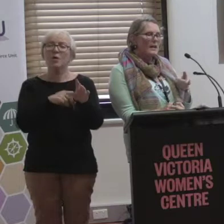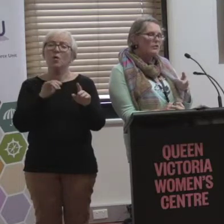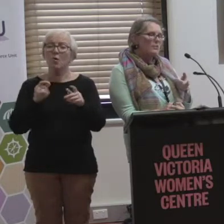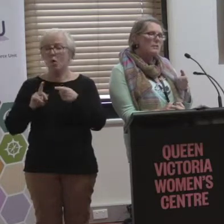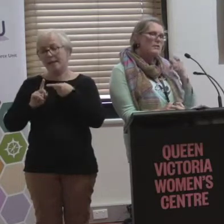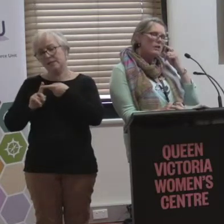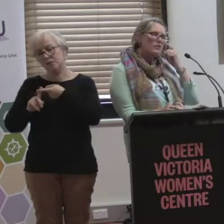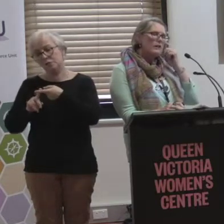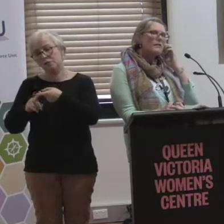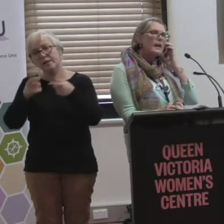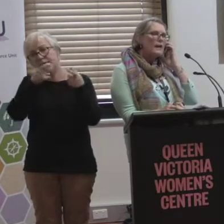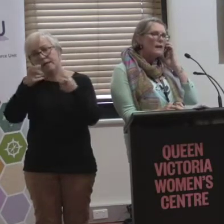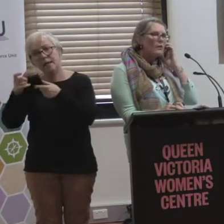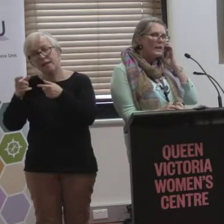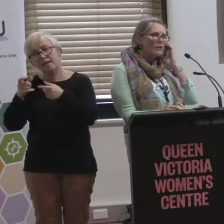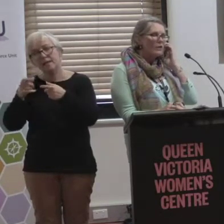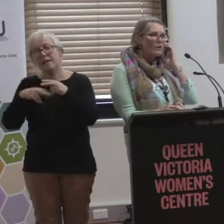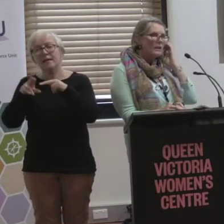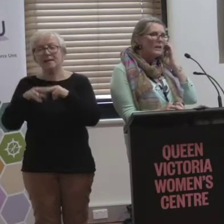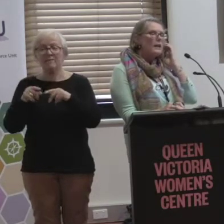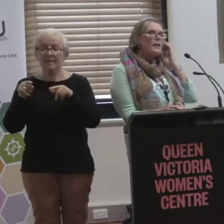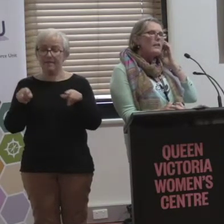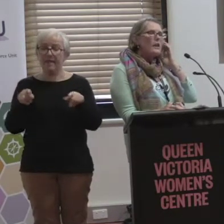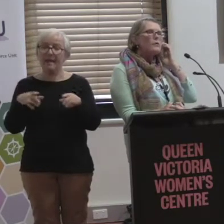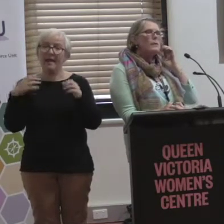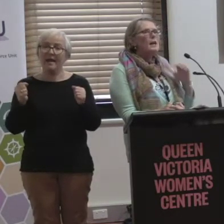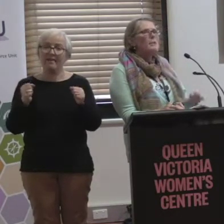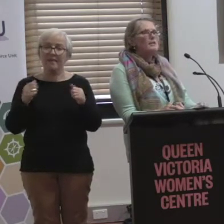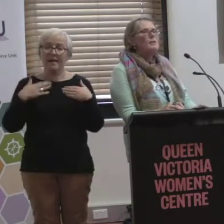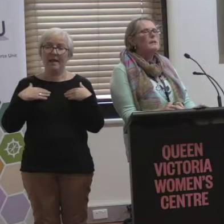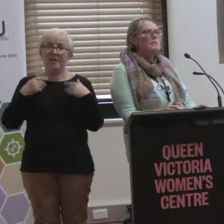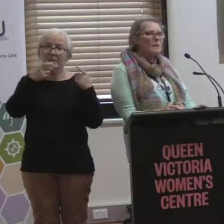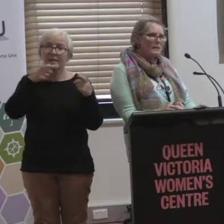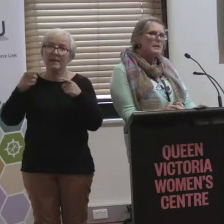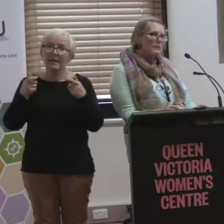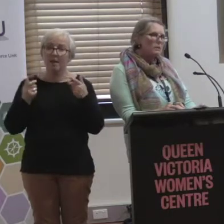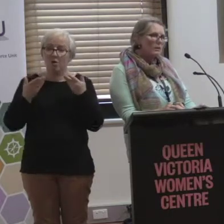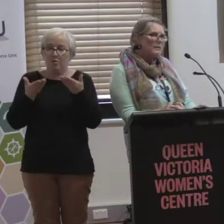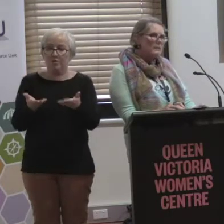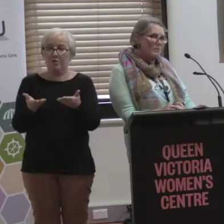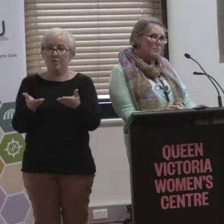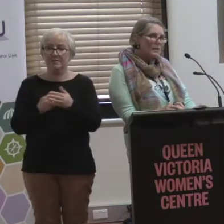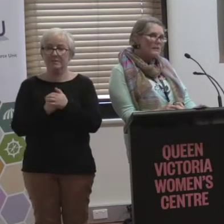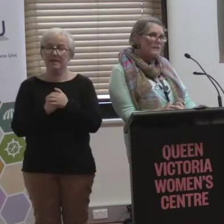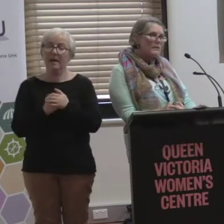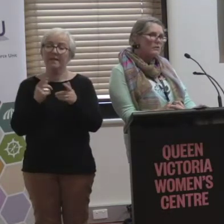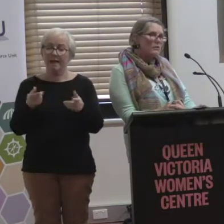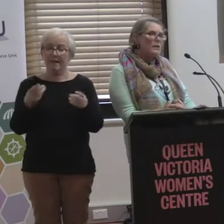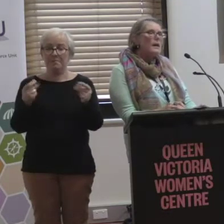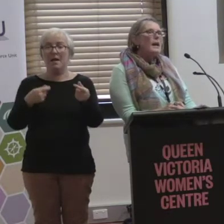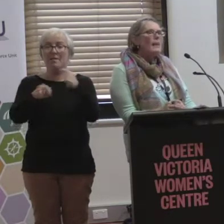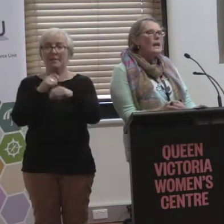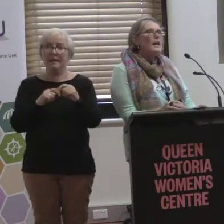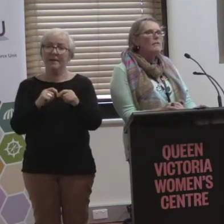the Guardianship and Administration Act, if they had healthcare authority, then they would now be deemed the medical treatment decision maker for the